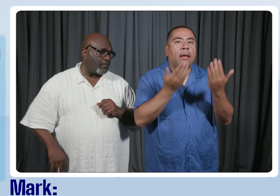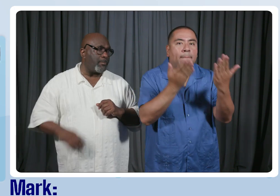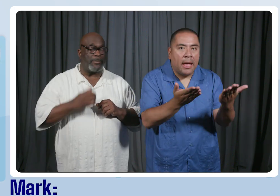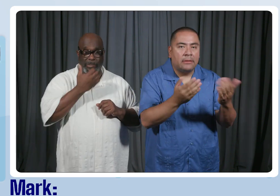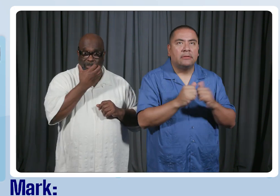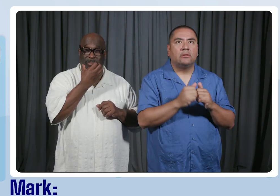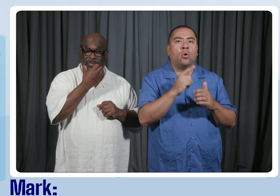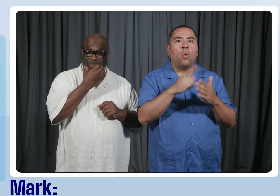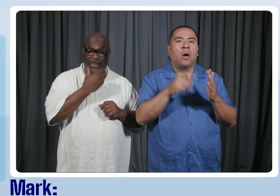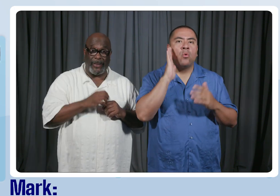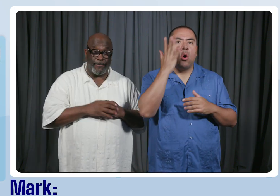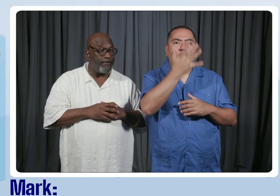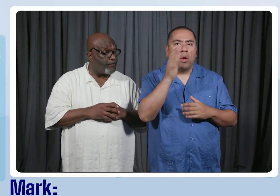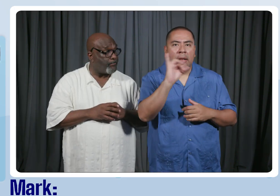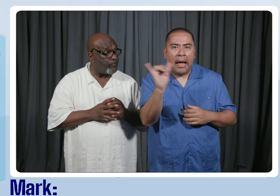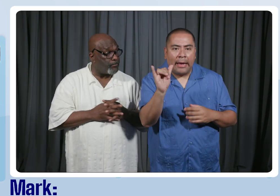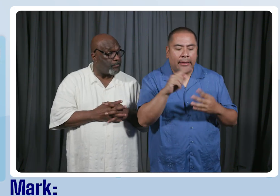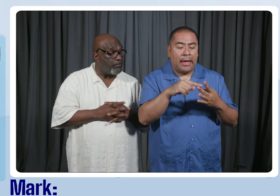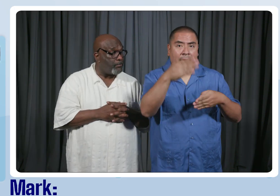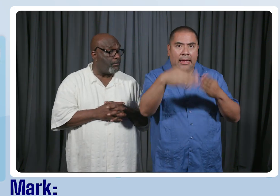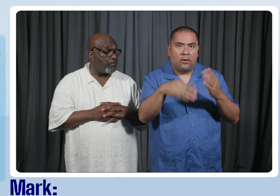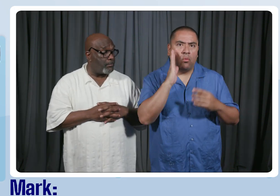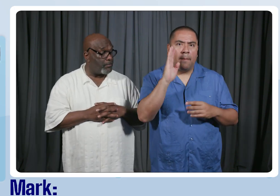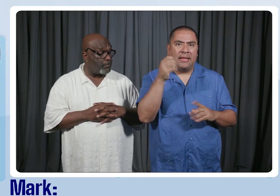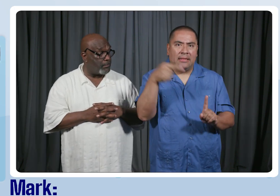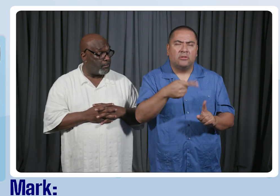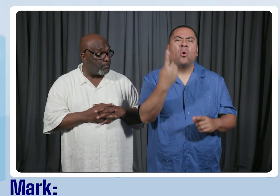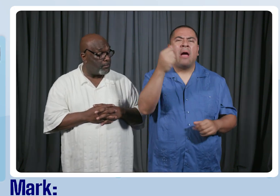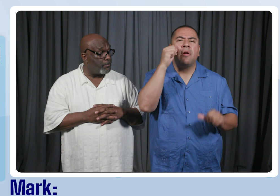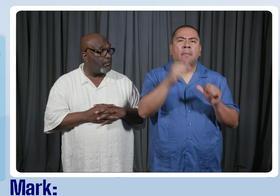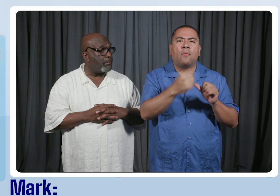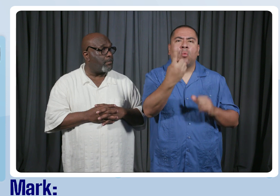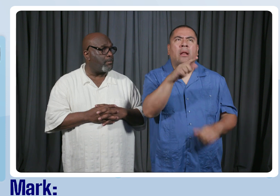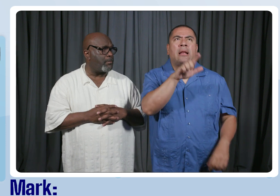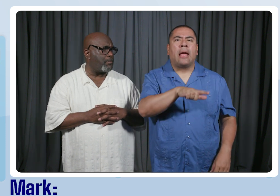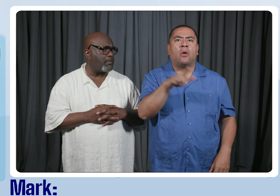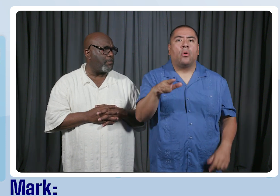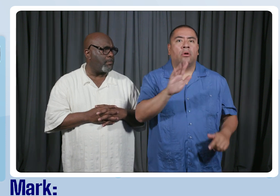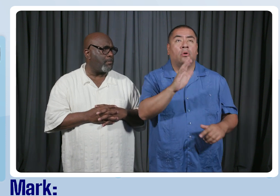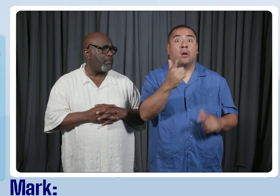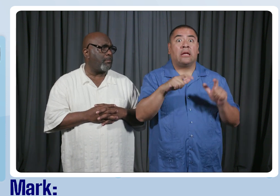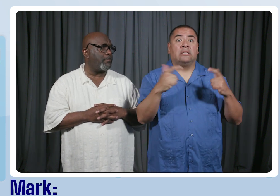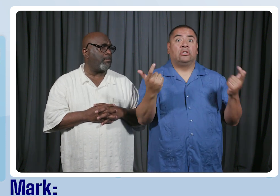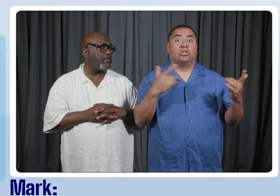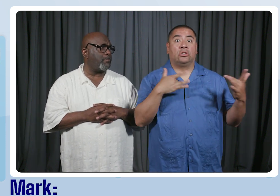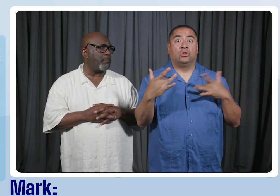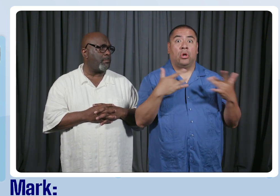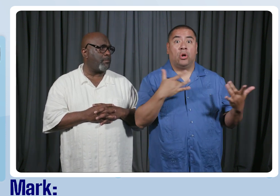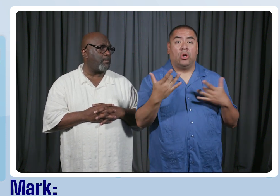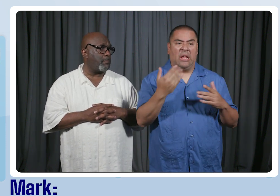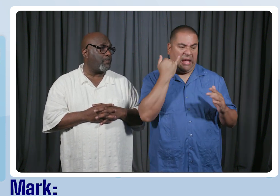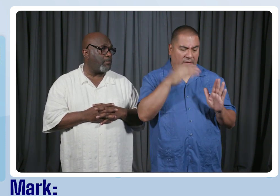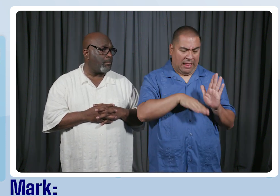what it's going to look like. This is what it's going to be at the end. One of the landlord's big concerns is you're putting this